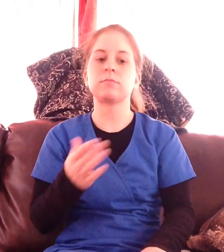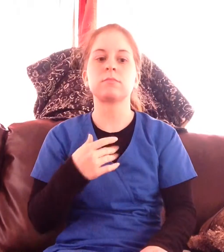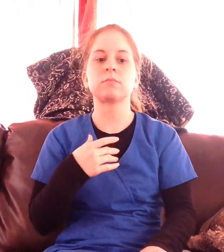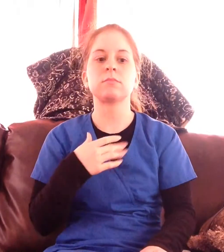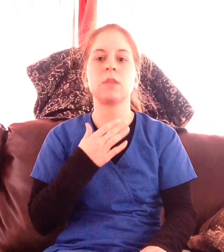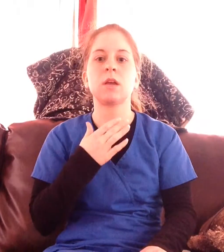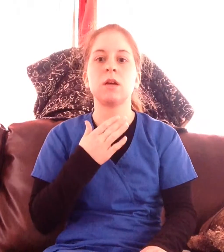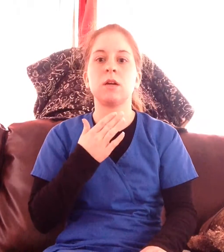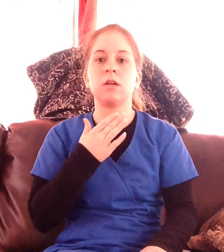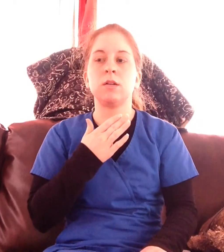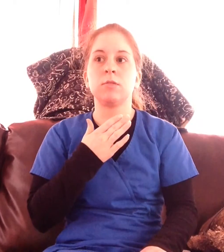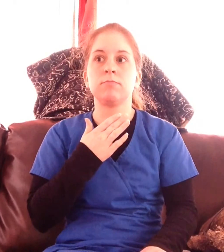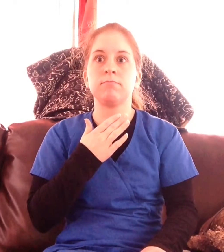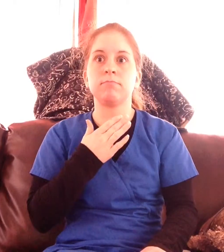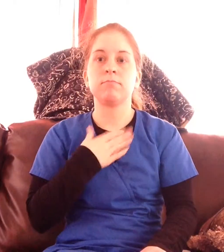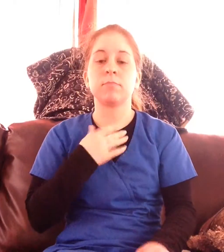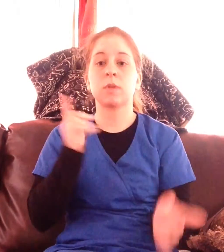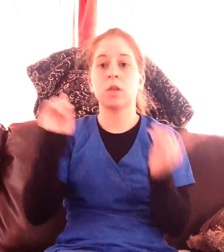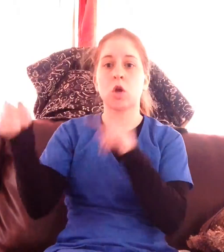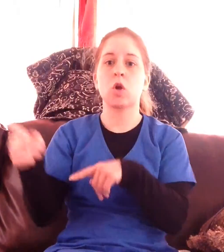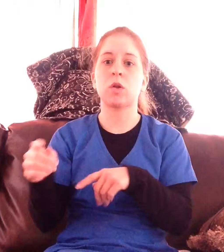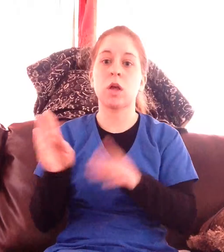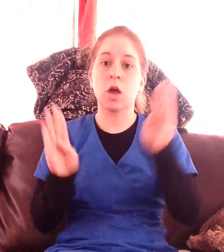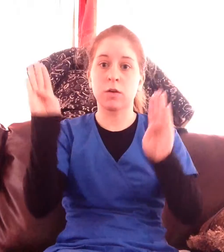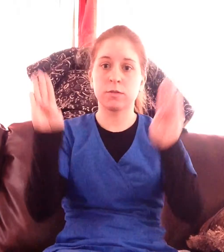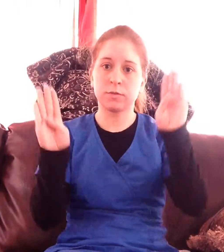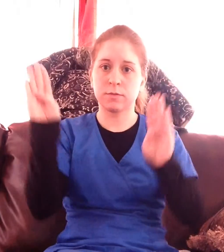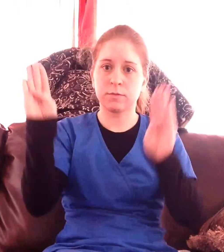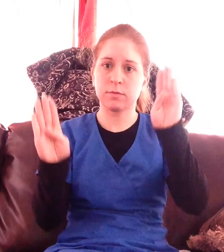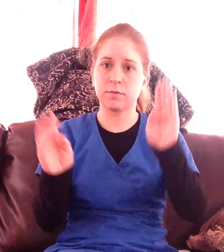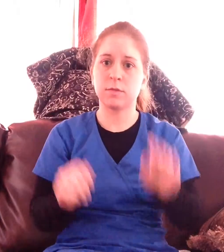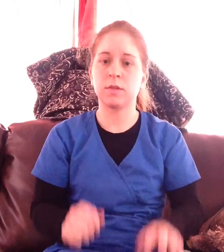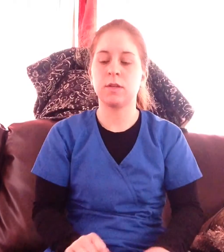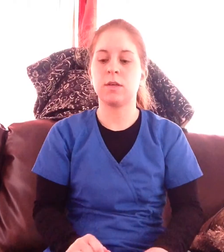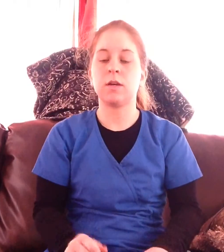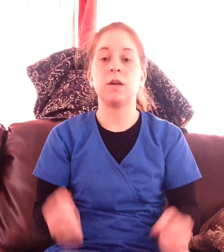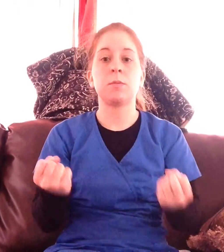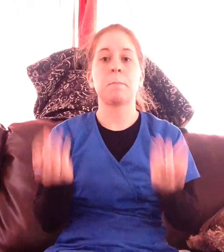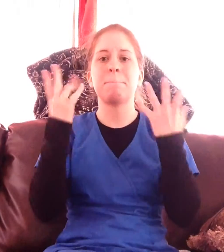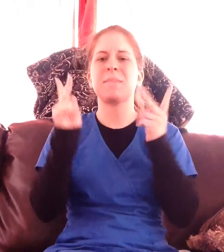to the general public, and so many of the things were lost to the family.